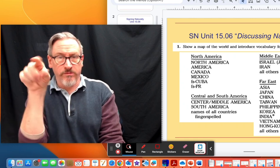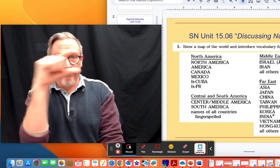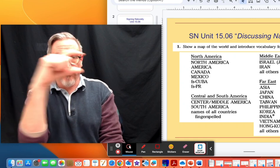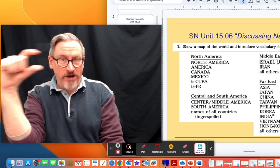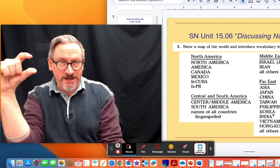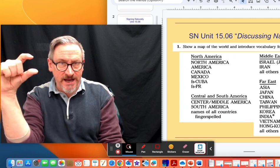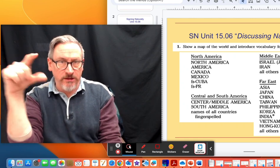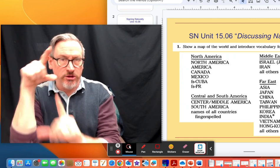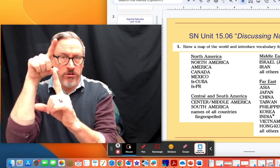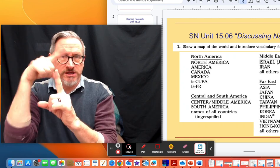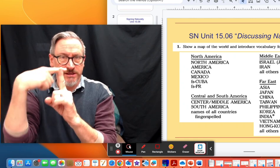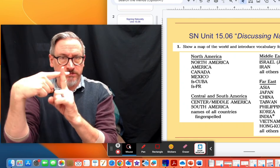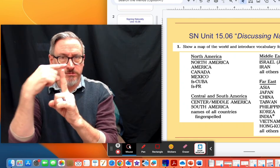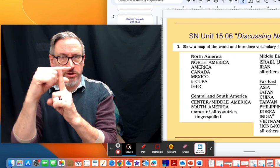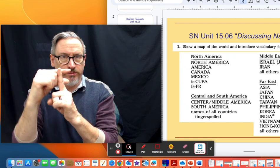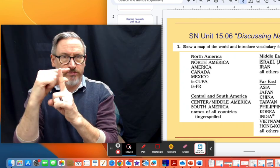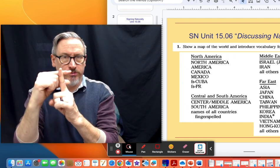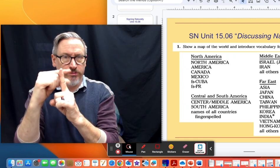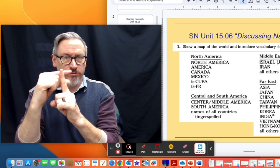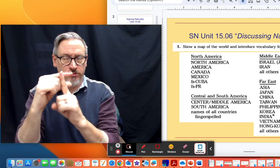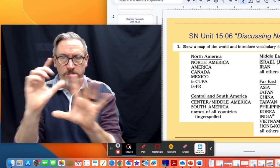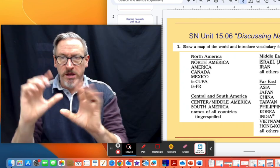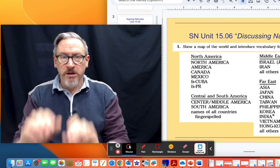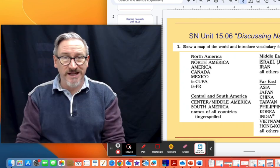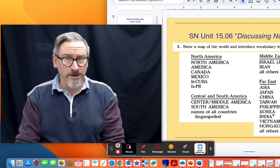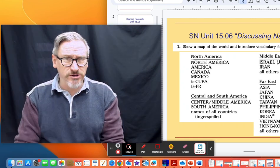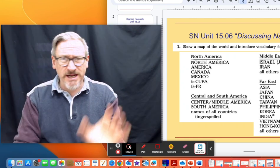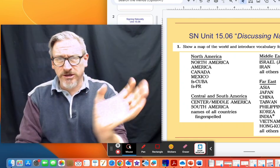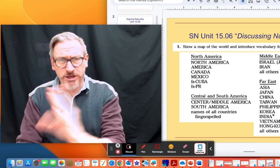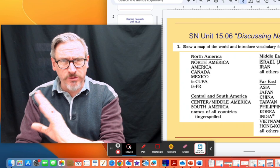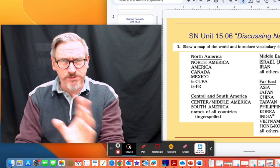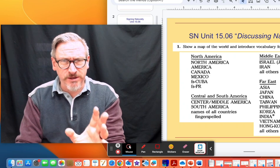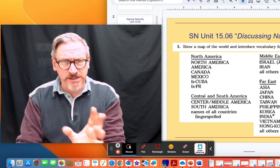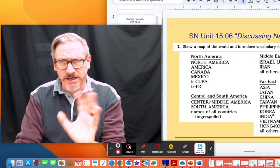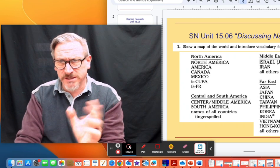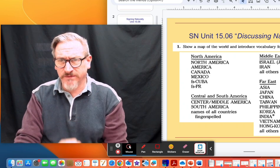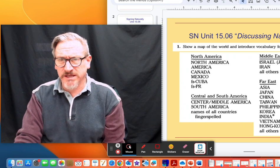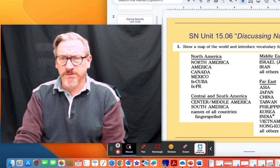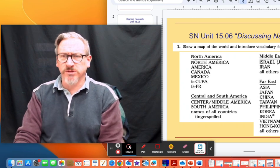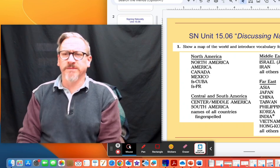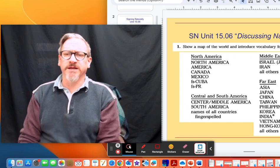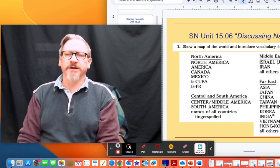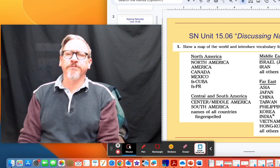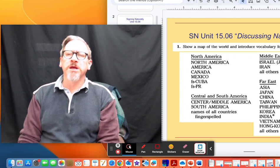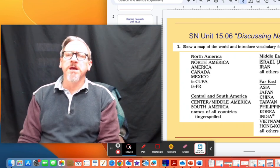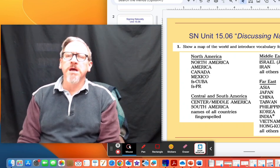a rectangle across it. So that's my understanding. Check with spread the sign, see if that's the